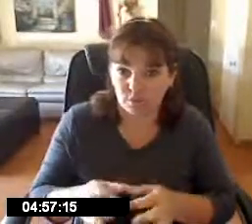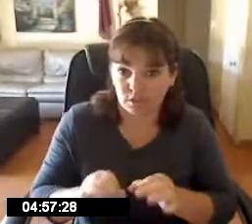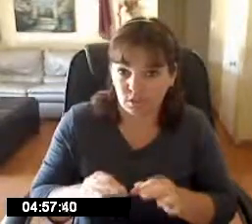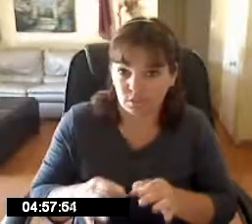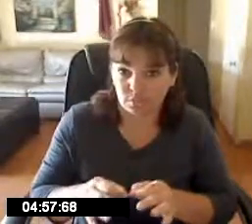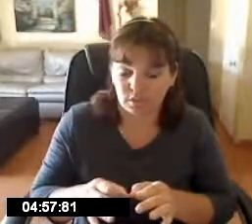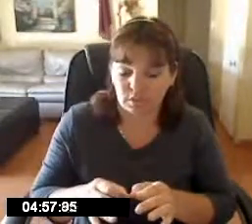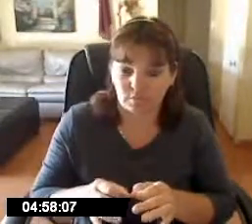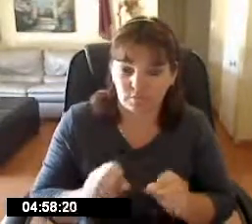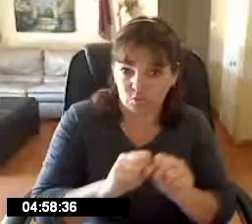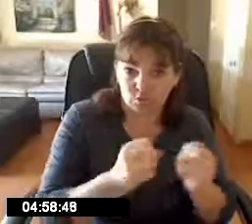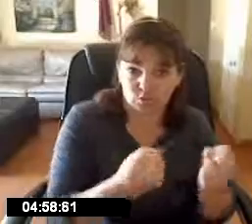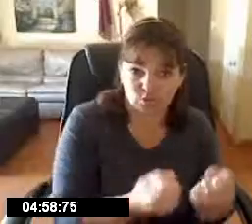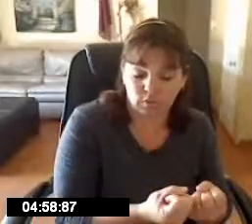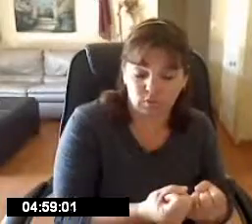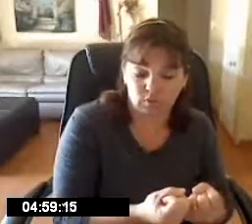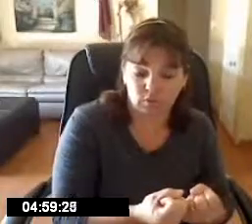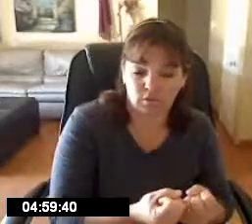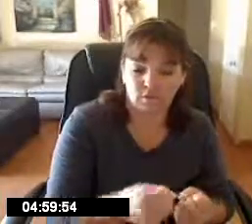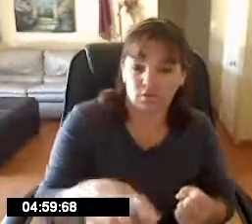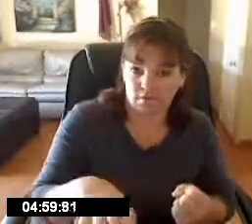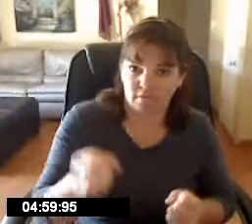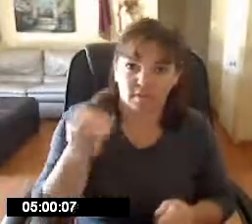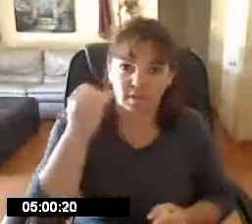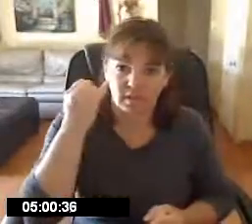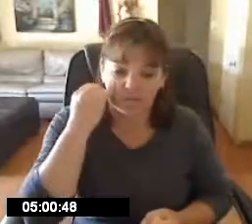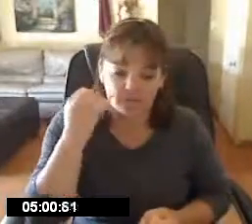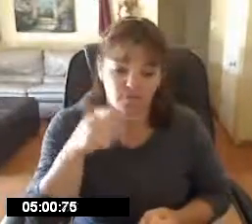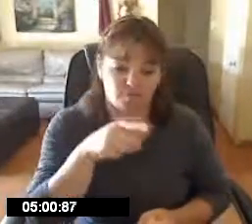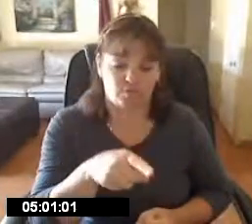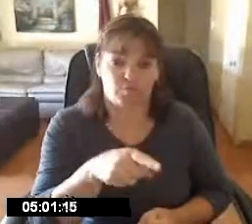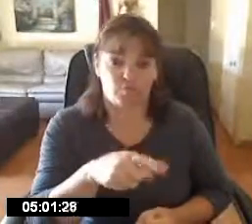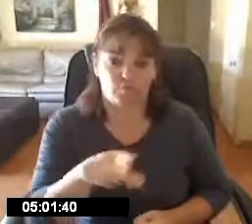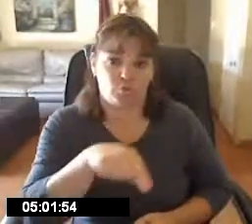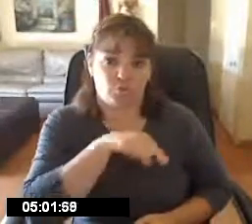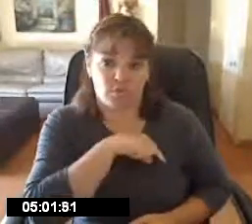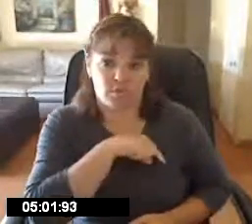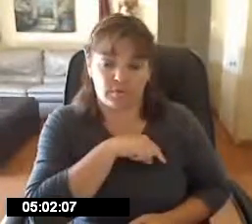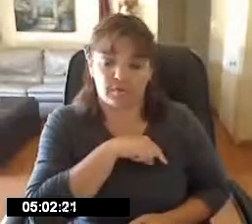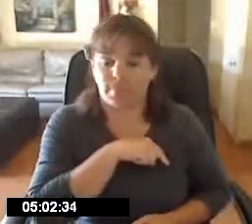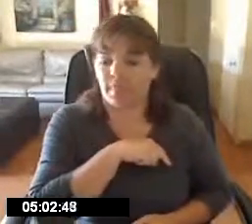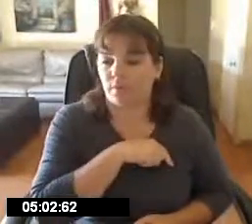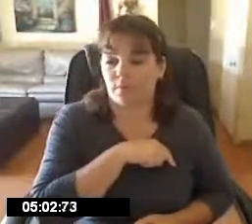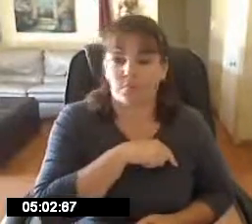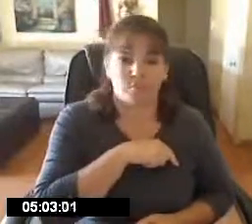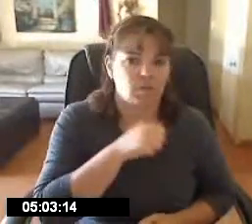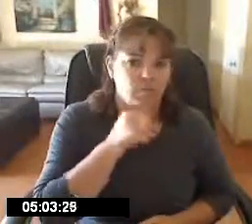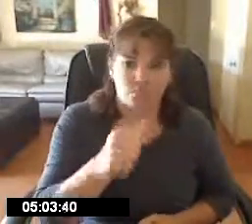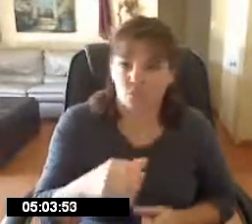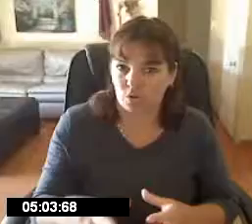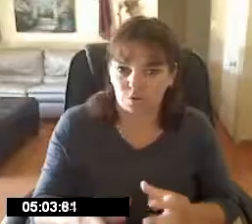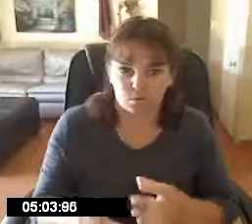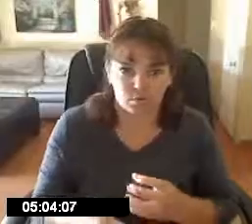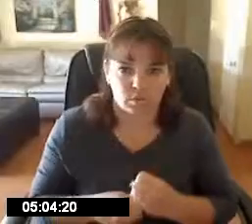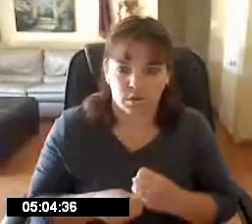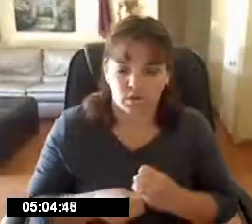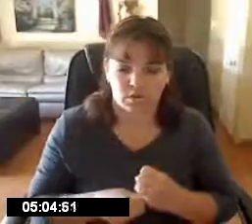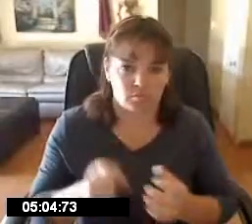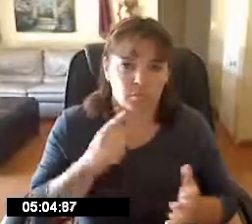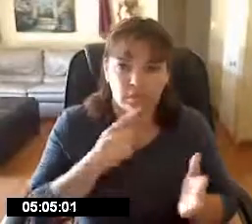you are qualified for the assignment. You do not want to take an assignment that you are not qualified for. There are